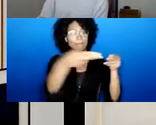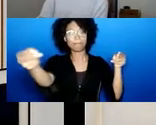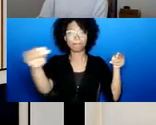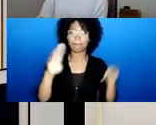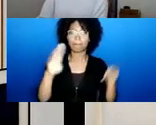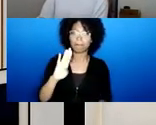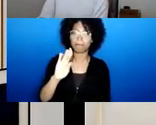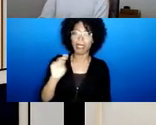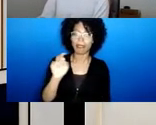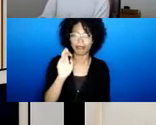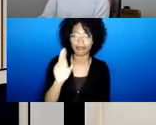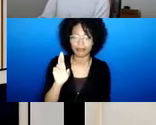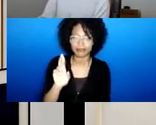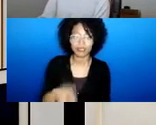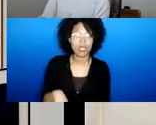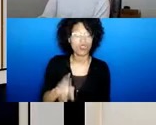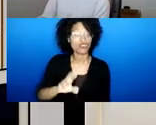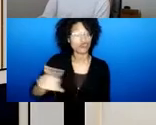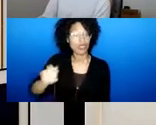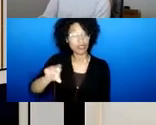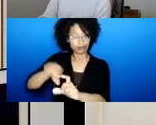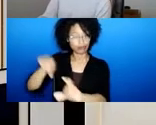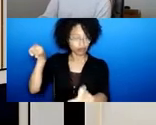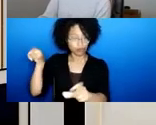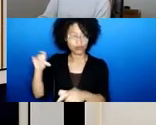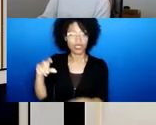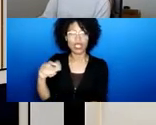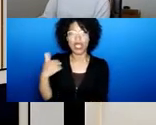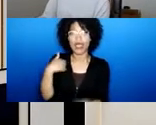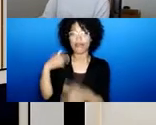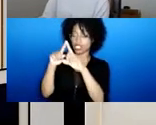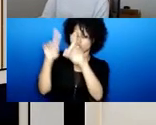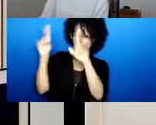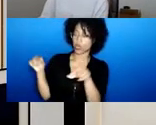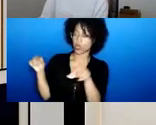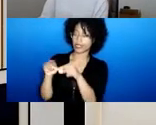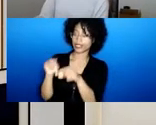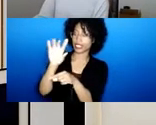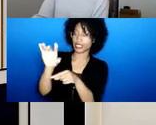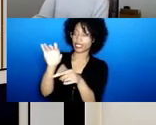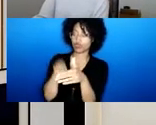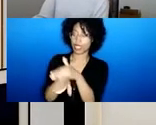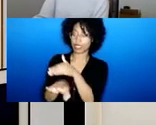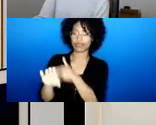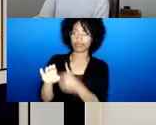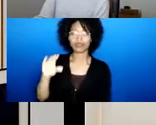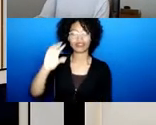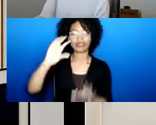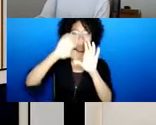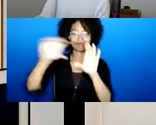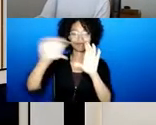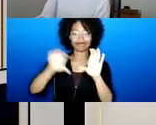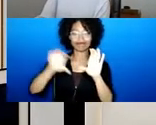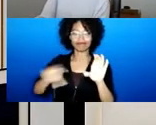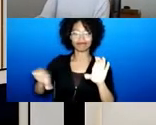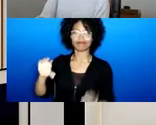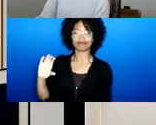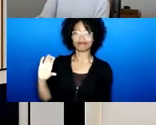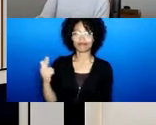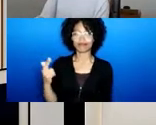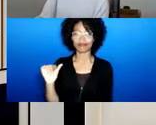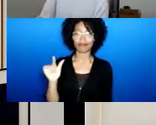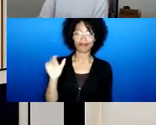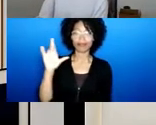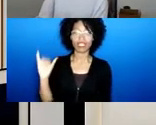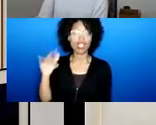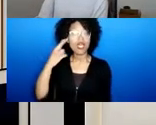right-hand side of the screen, there's a square tile that says click to enter gallery. This is going to link out to the